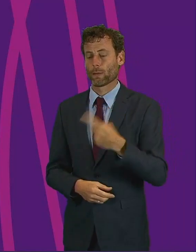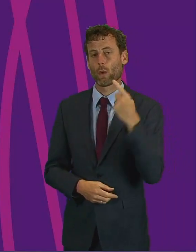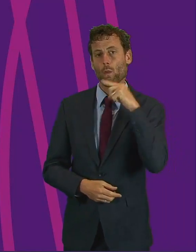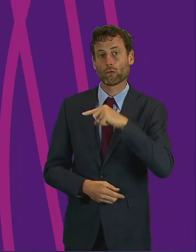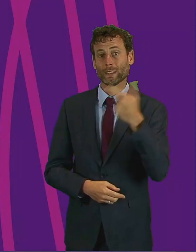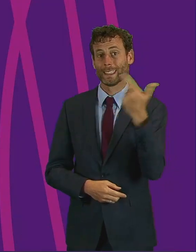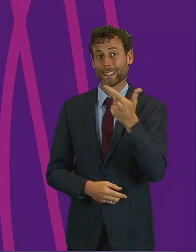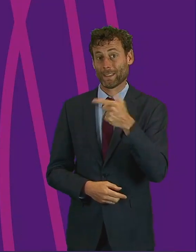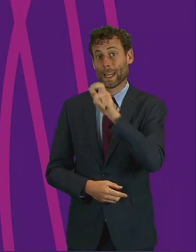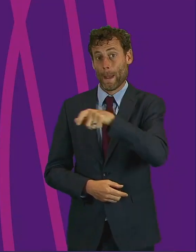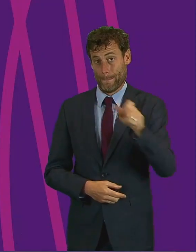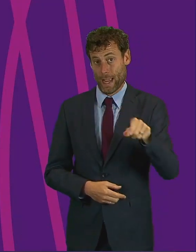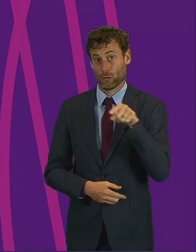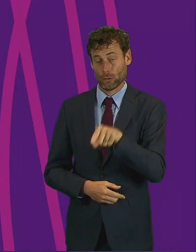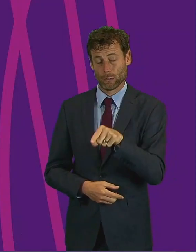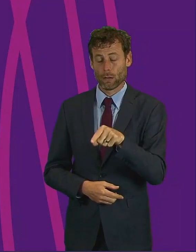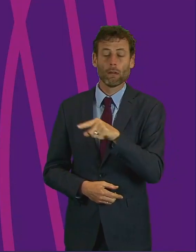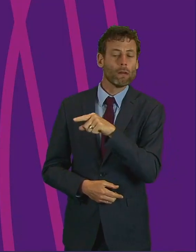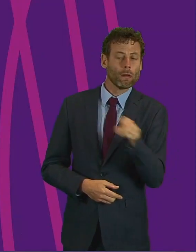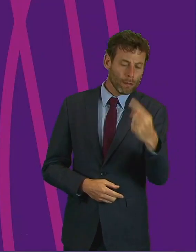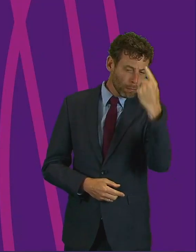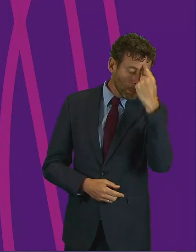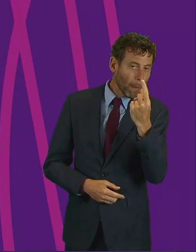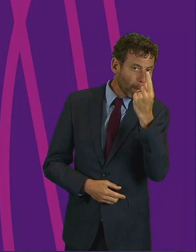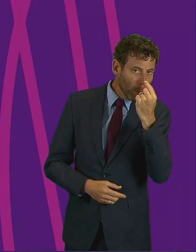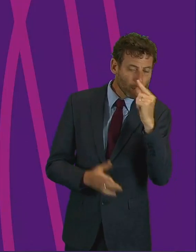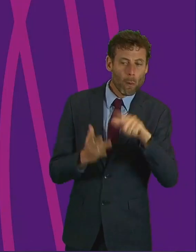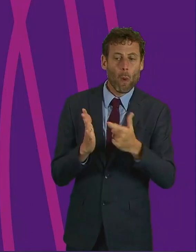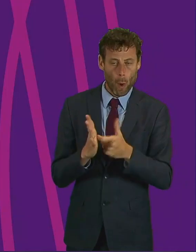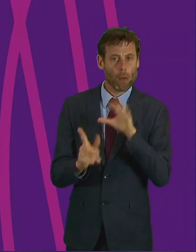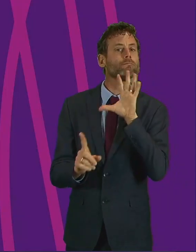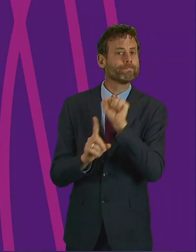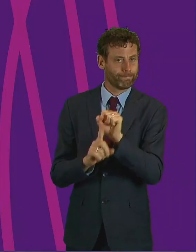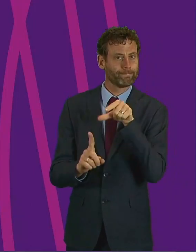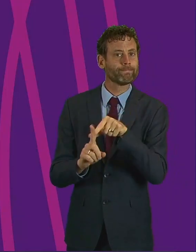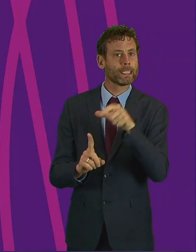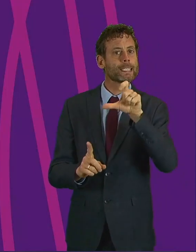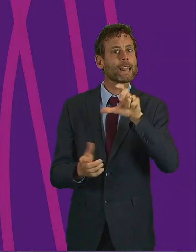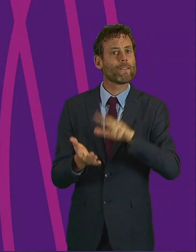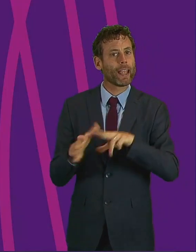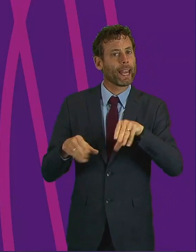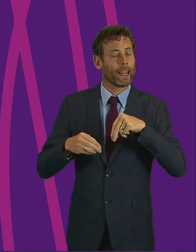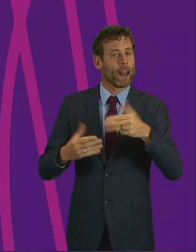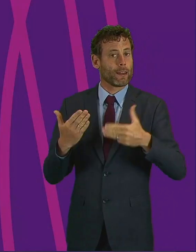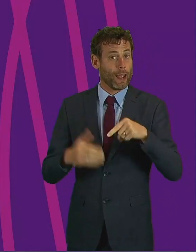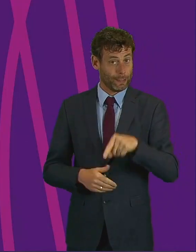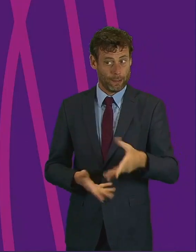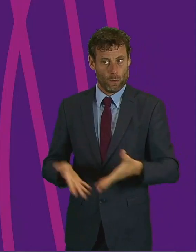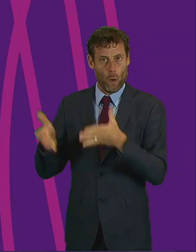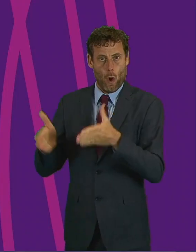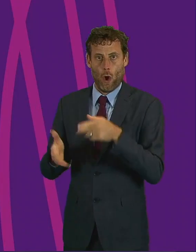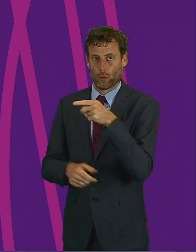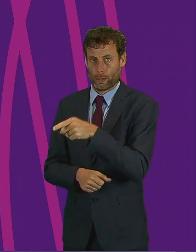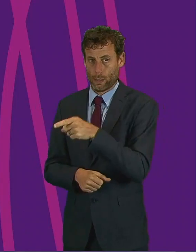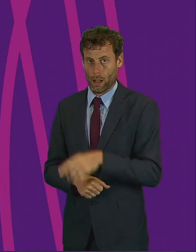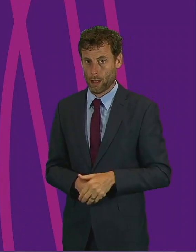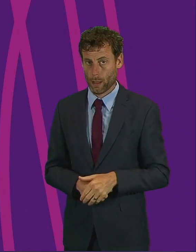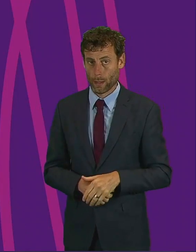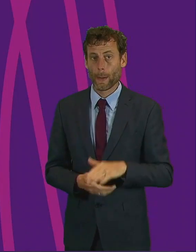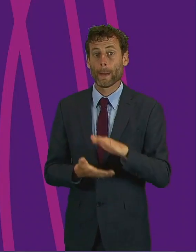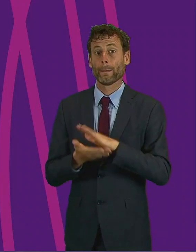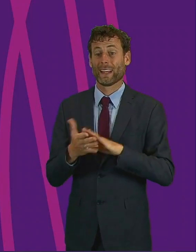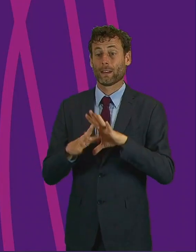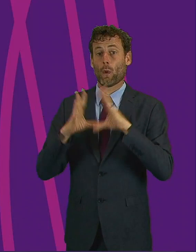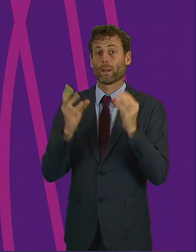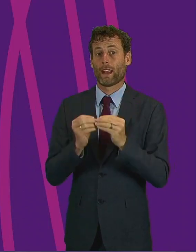1,117 patients who are either suspected or confirmed as having COVID-19 are in hospital, which is a